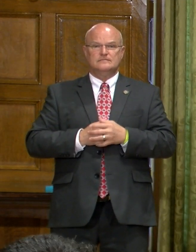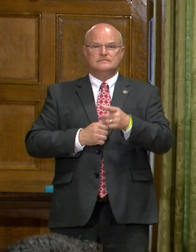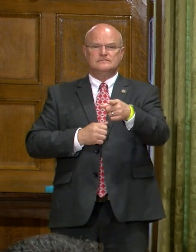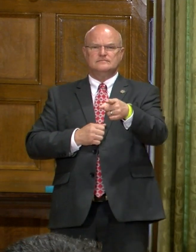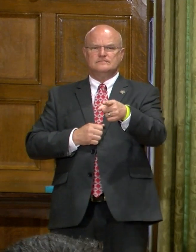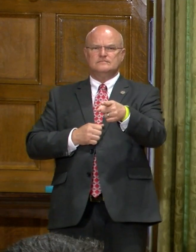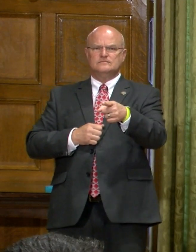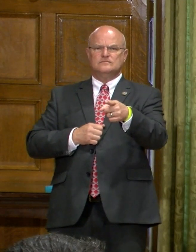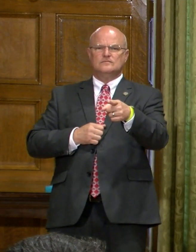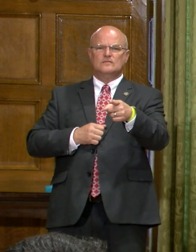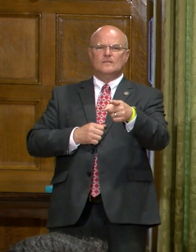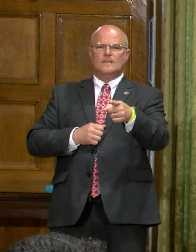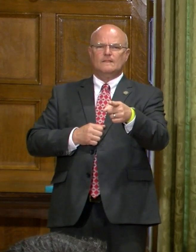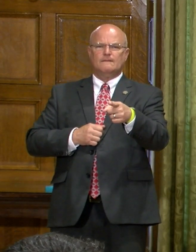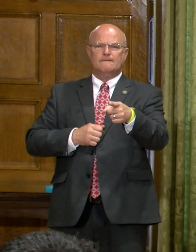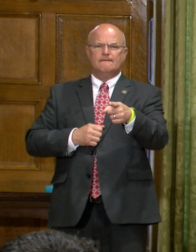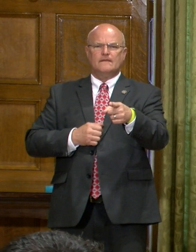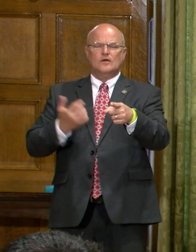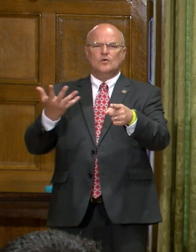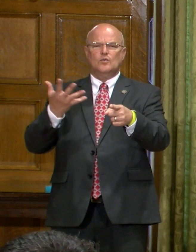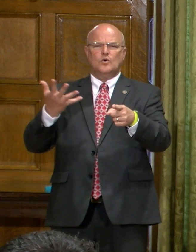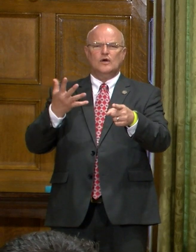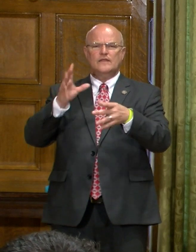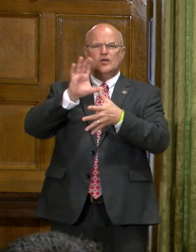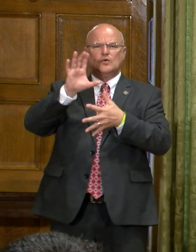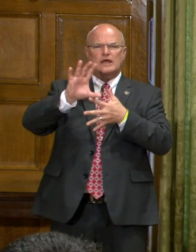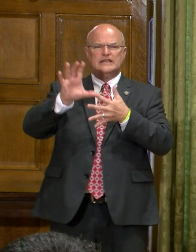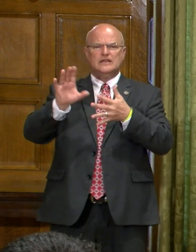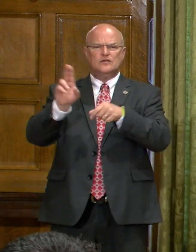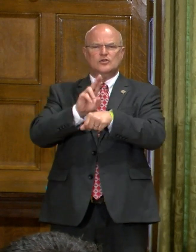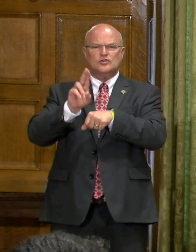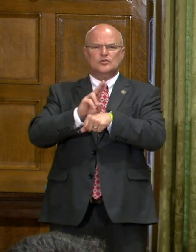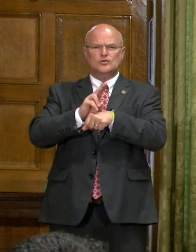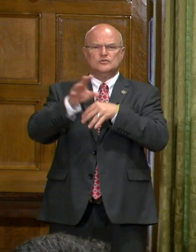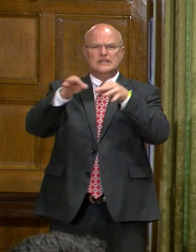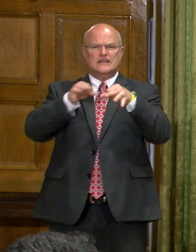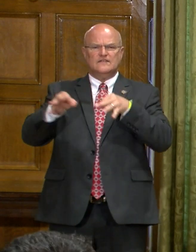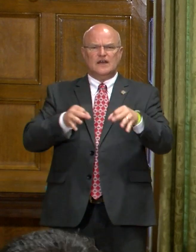I guess what are